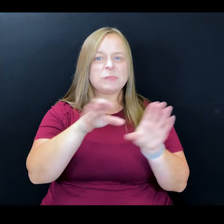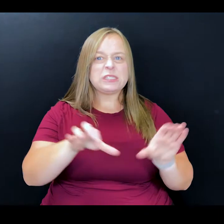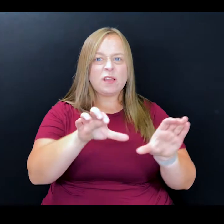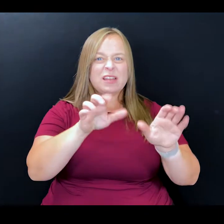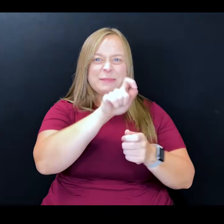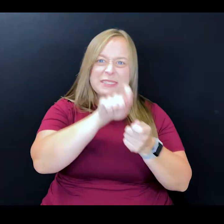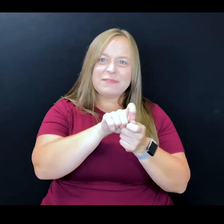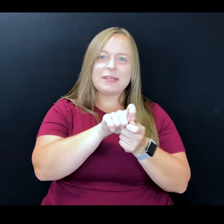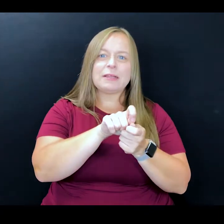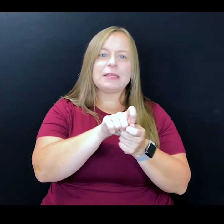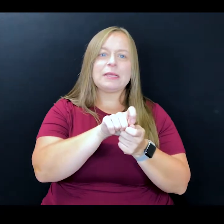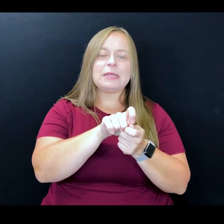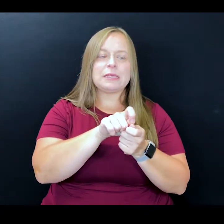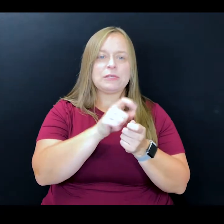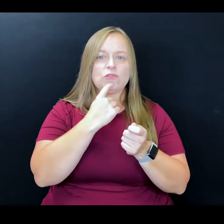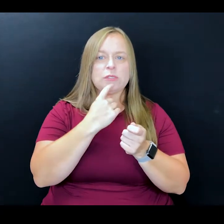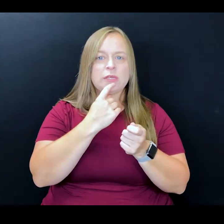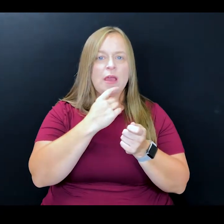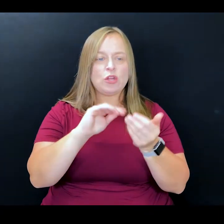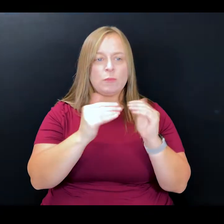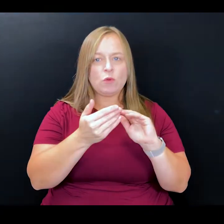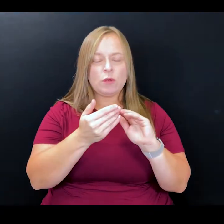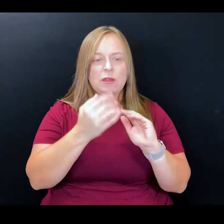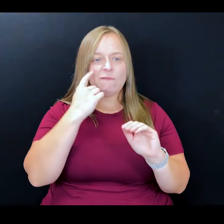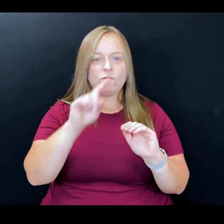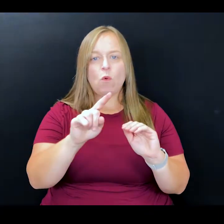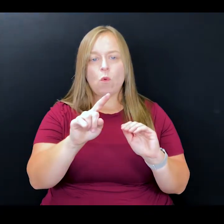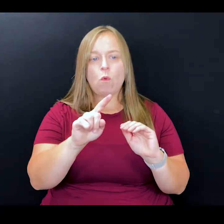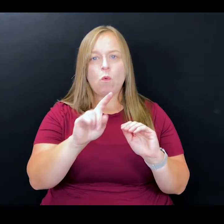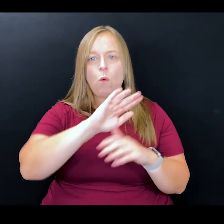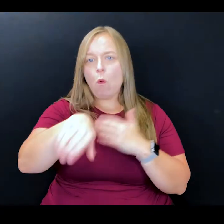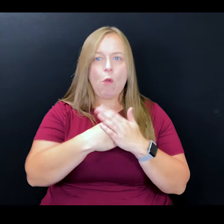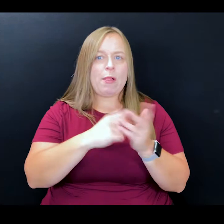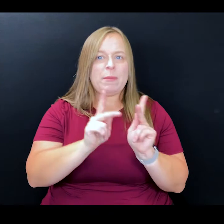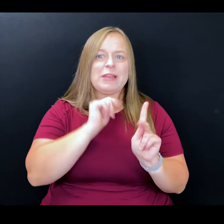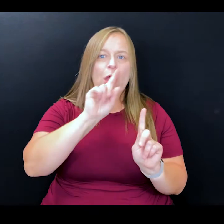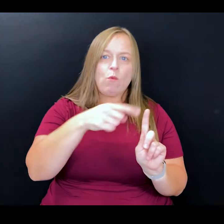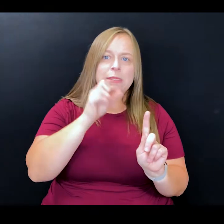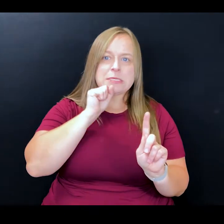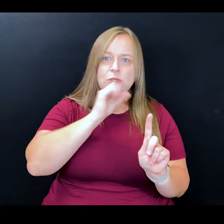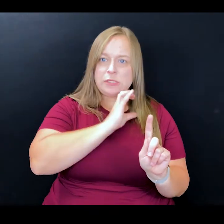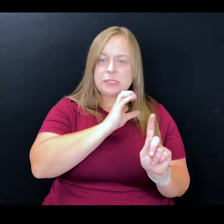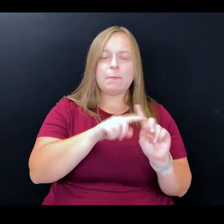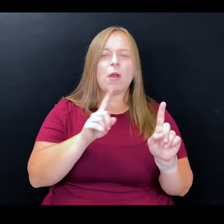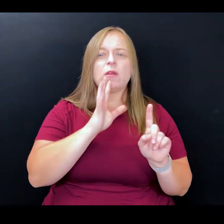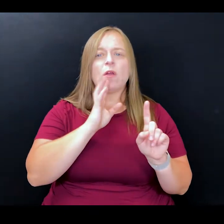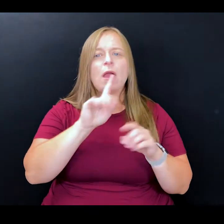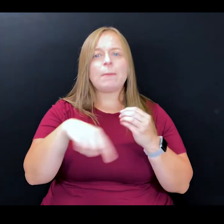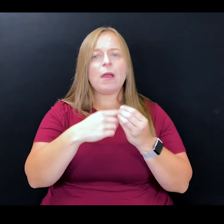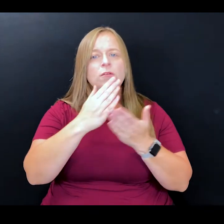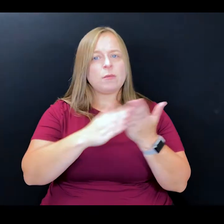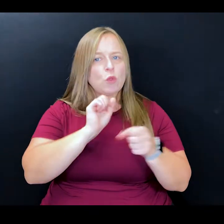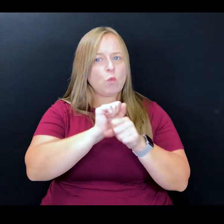is being done specifically, as you said, in the community for all people, not just seniors. Let's talk about some